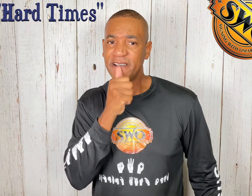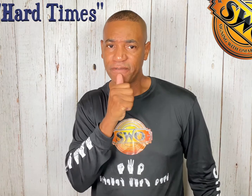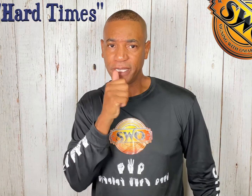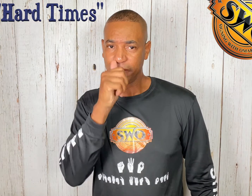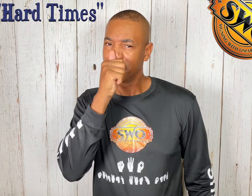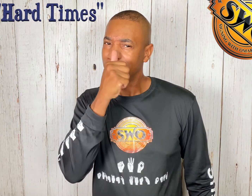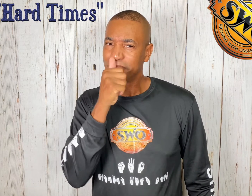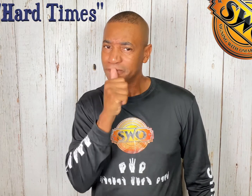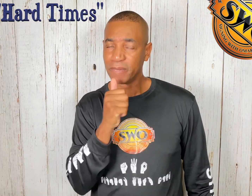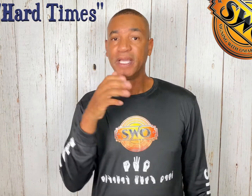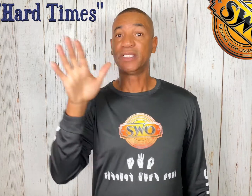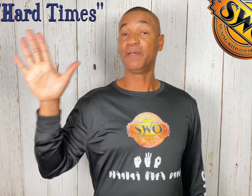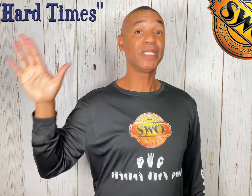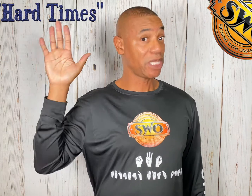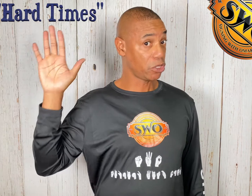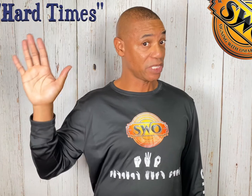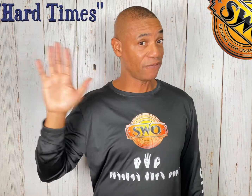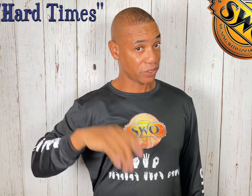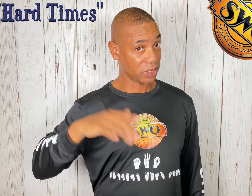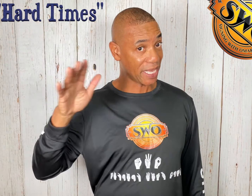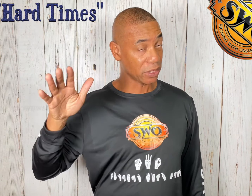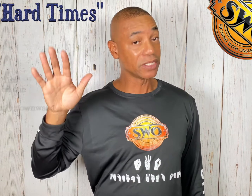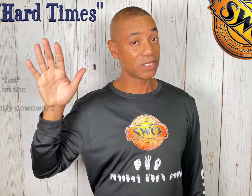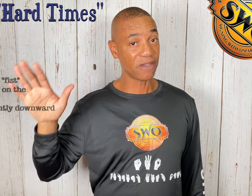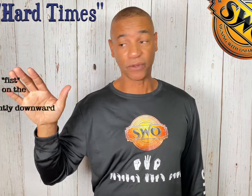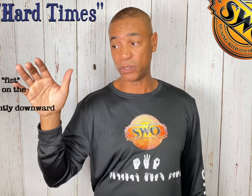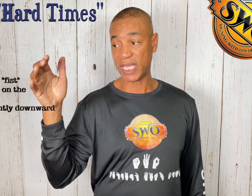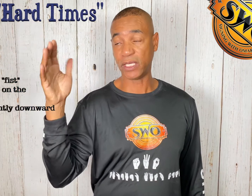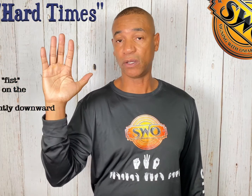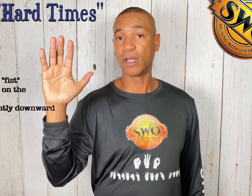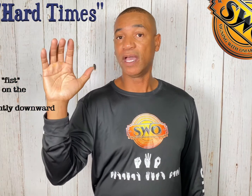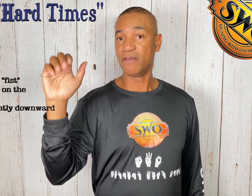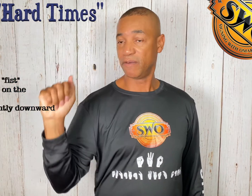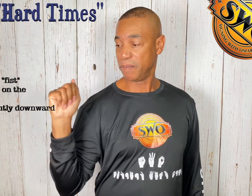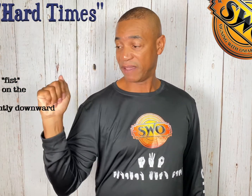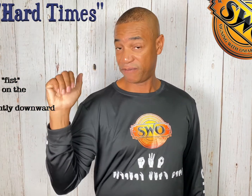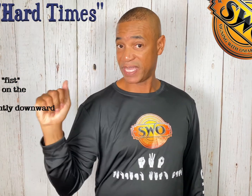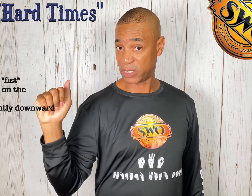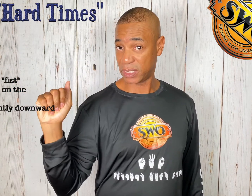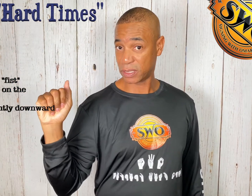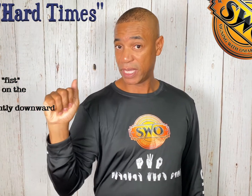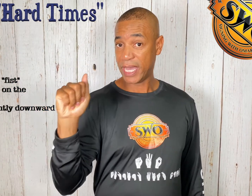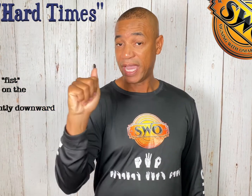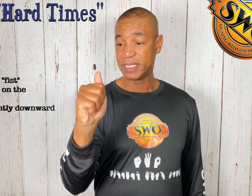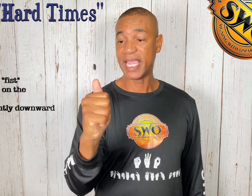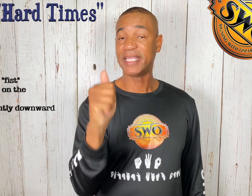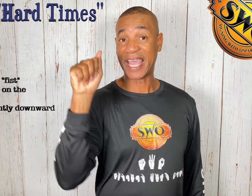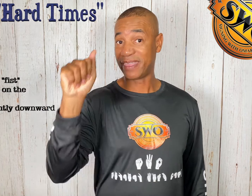suffering. Simply take for the sign suffer, you make a fist and take that thumb